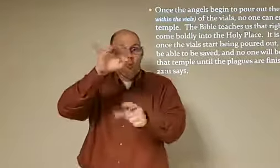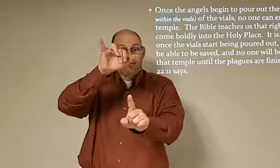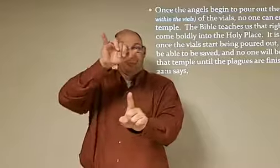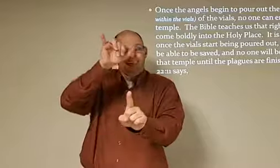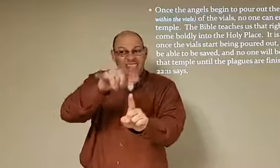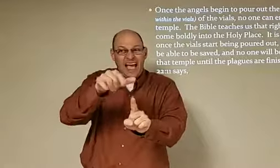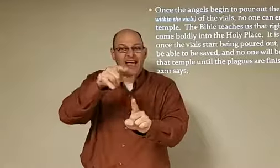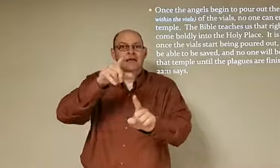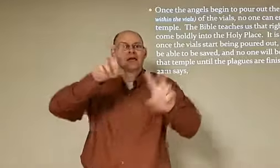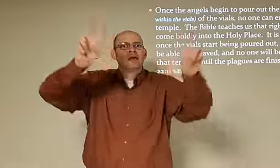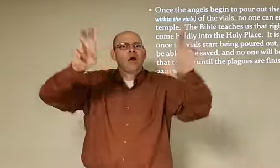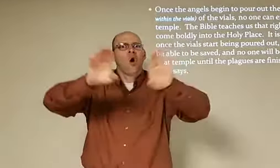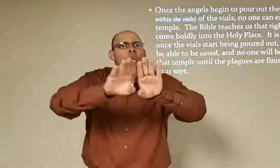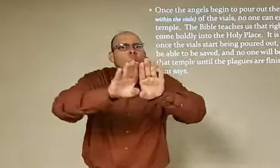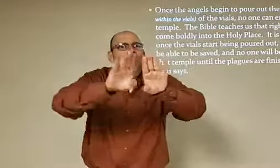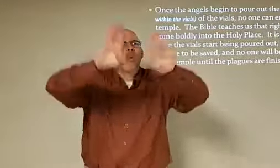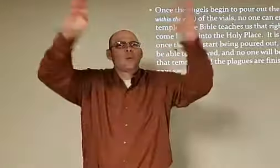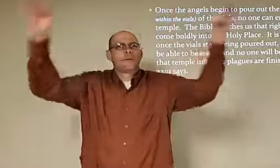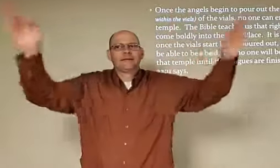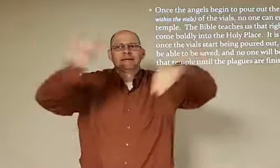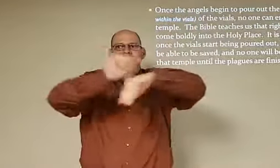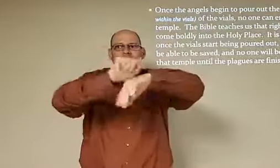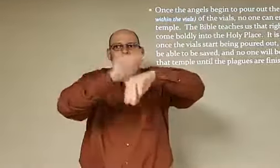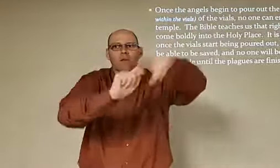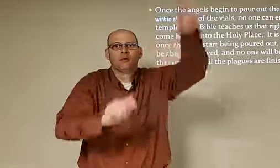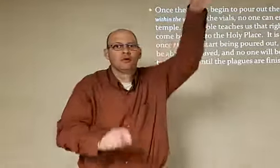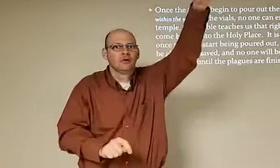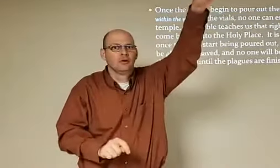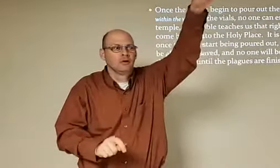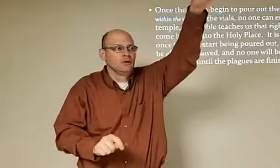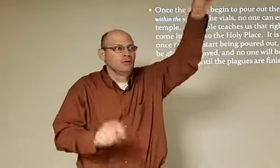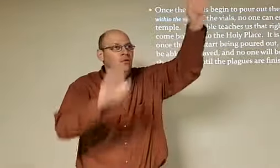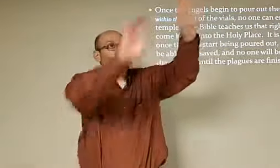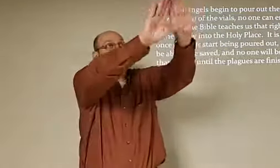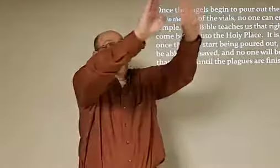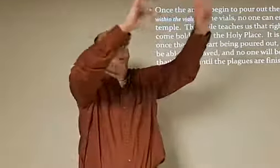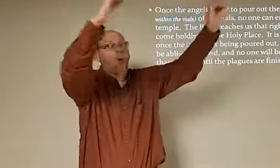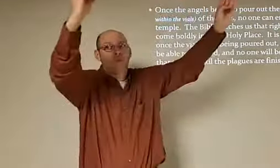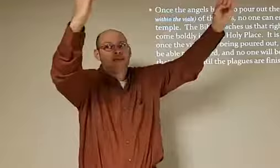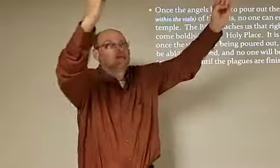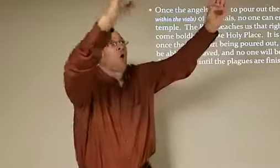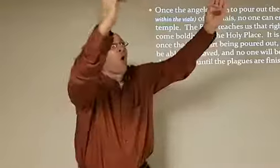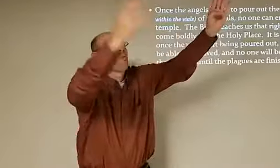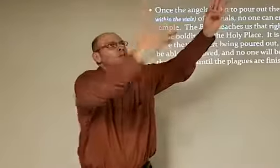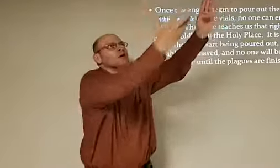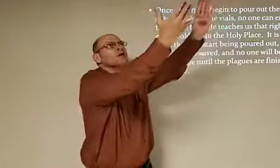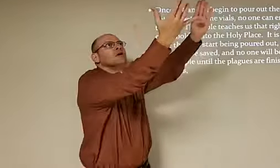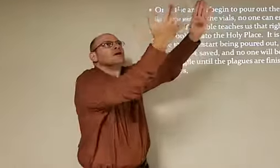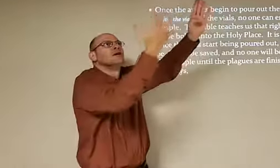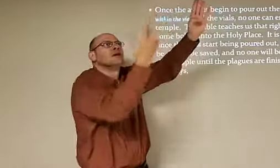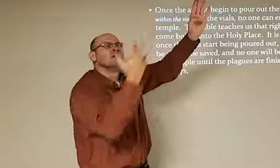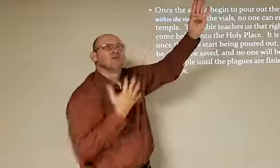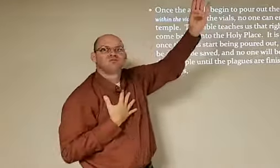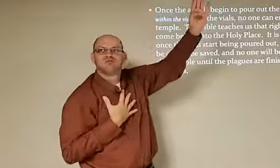in. That's the Holy Ghost. That's opening up the temple, right? You're opening up the temple. You're the temple right now.